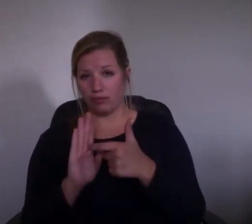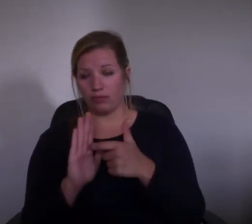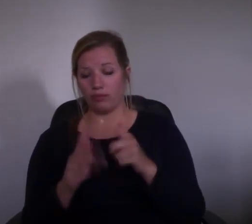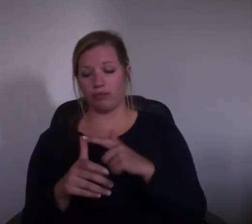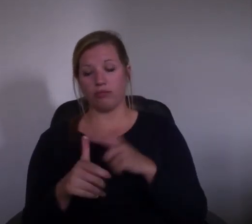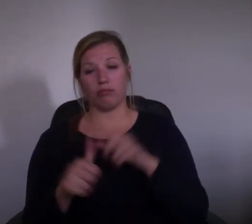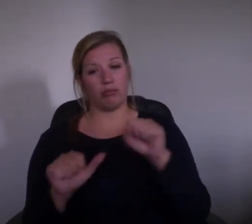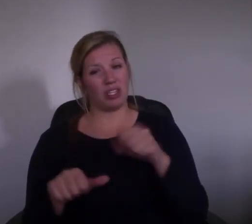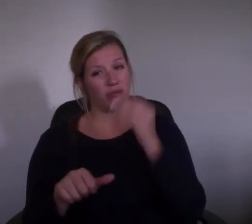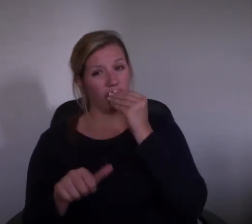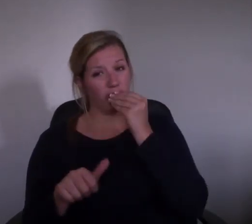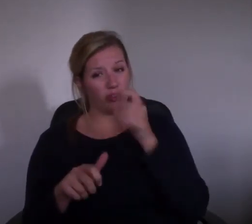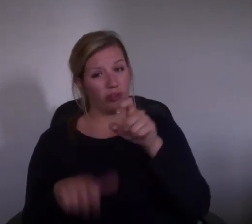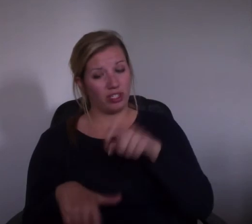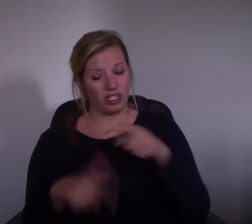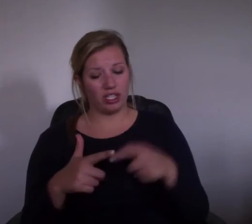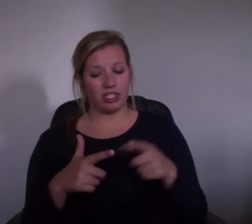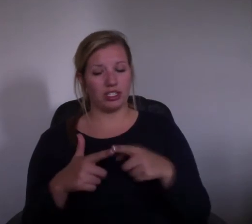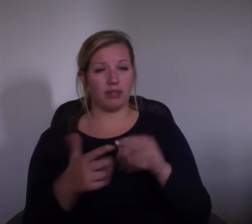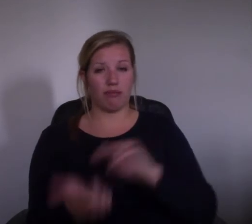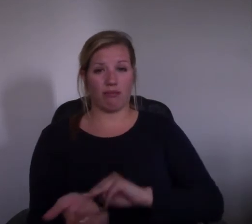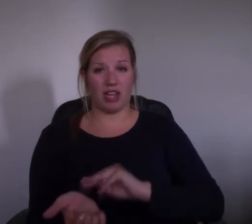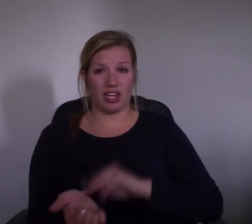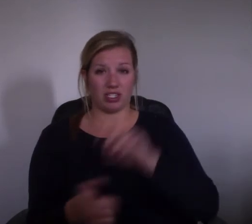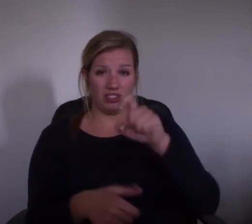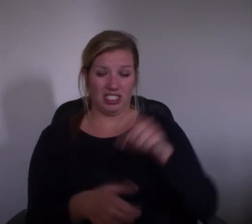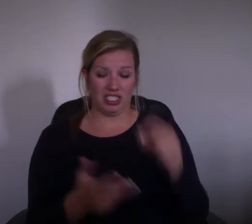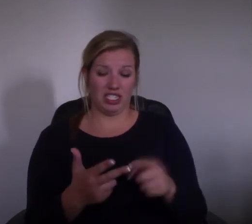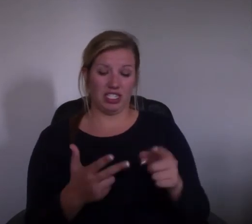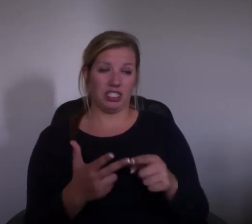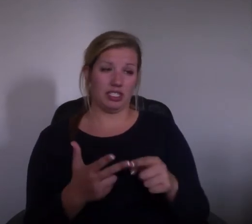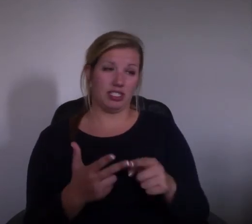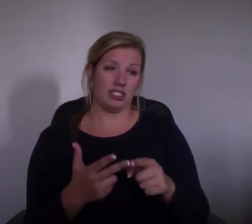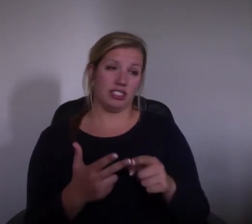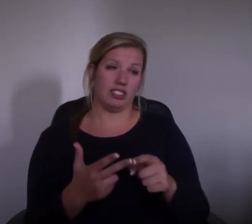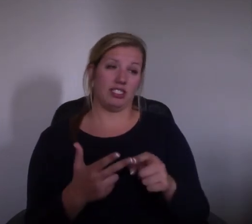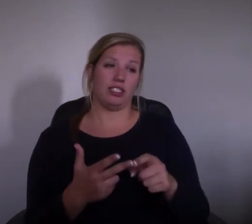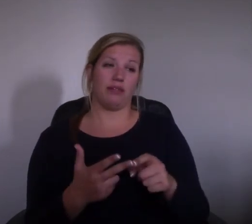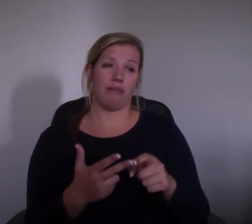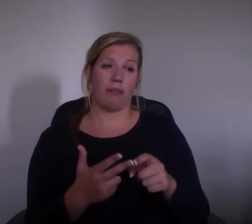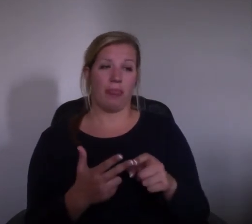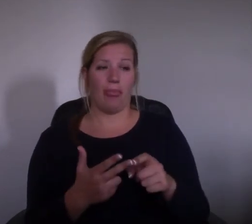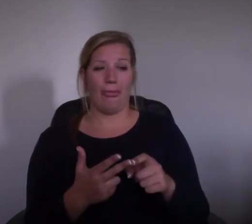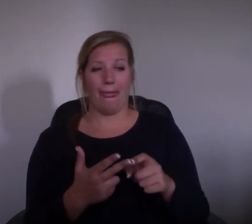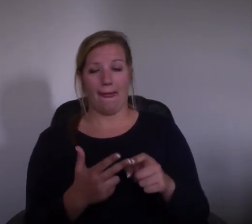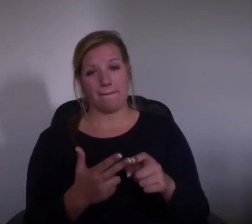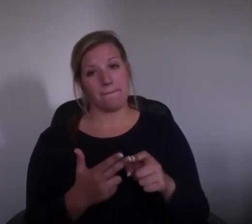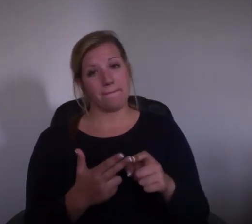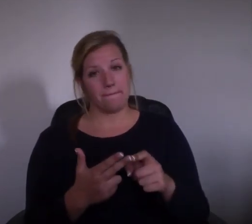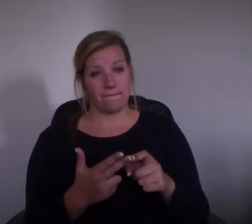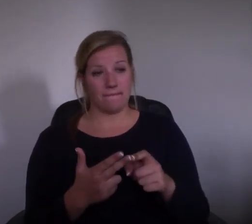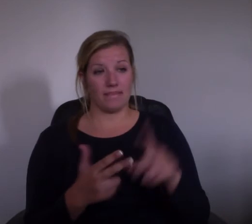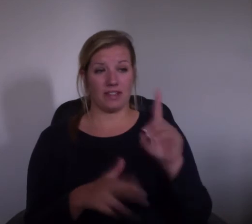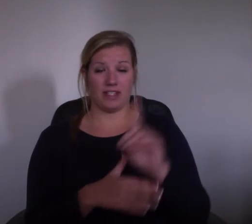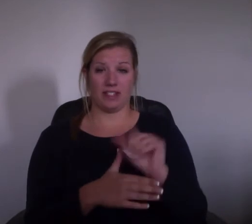needs, medical needs, including prescriptions and equipment, such as durable medical equipment, disabilities or access and